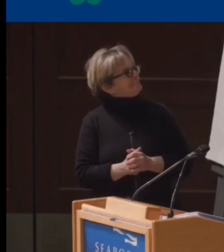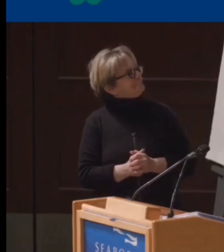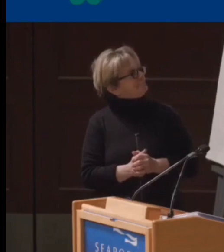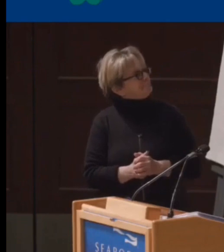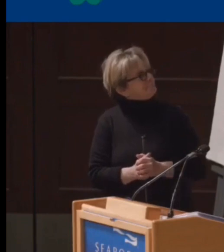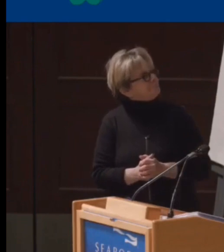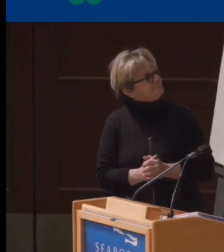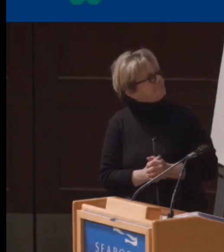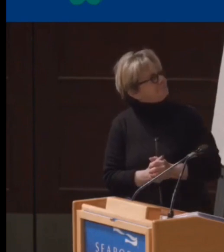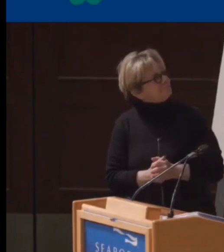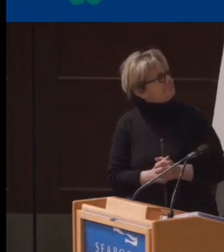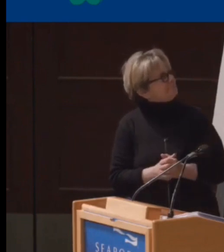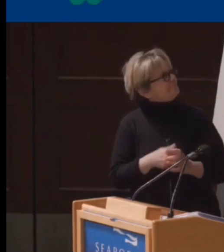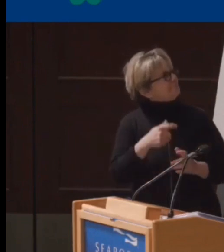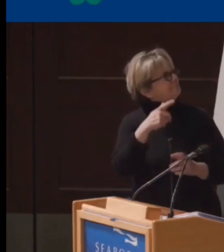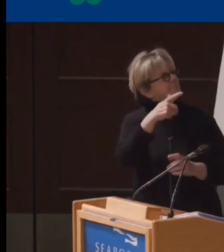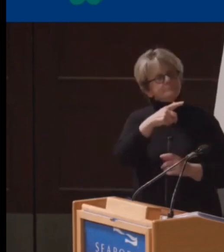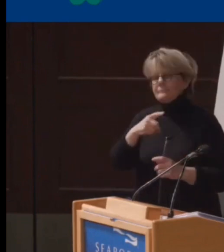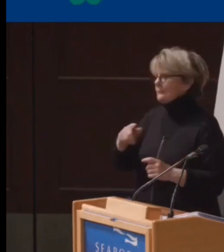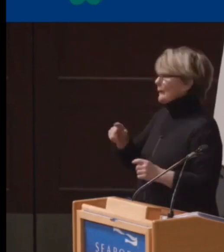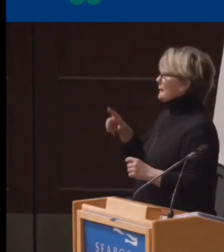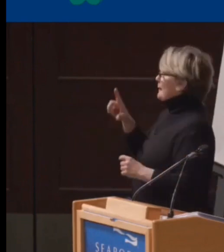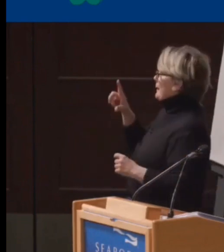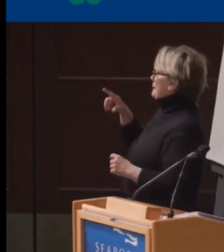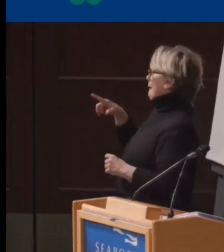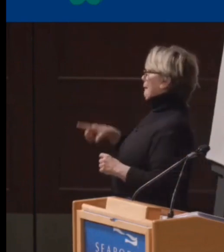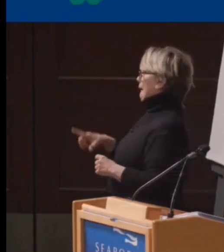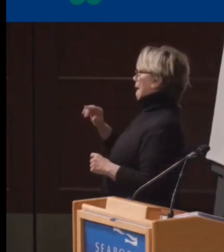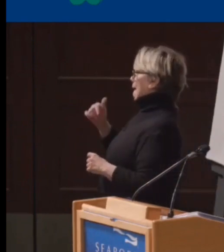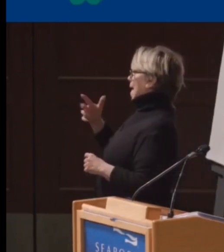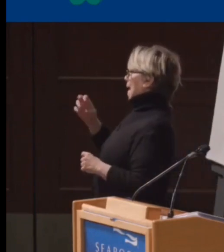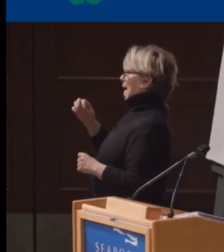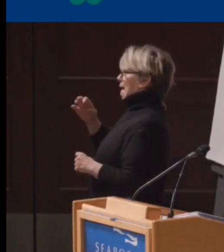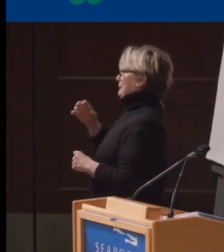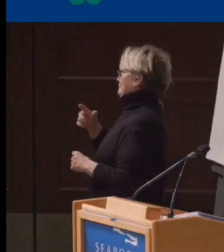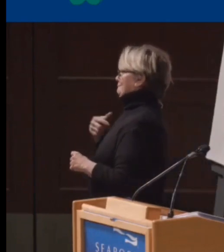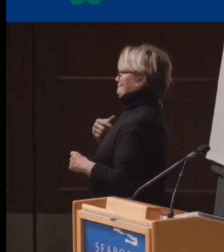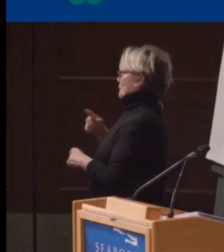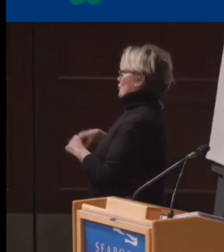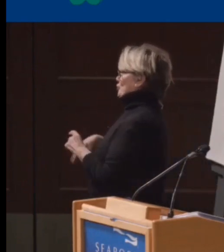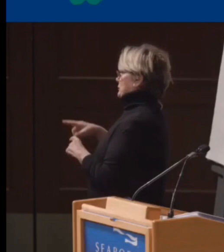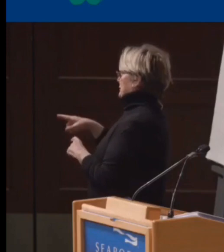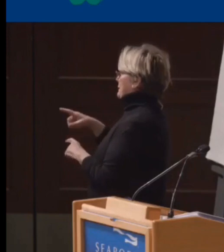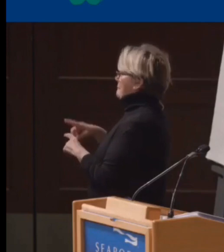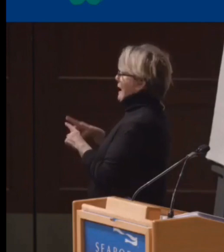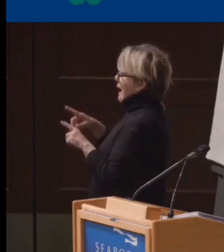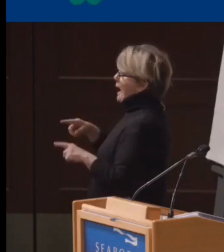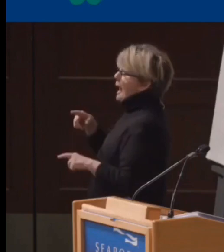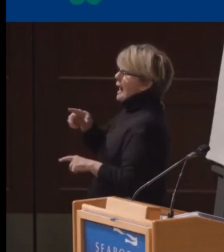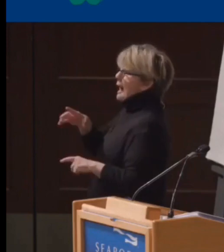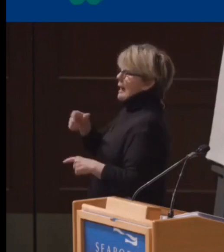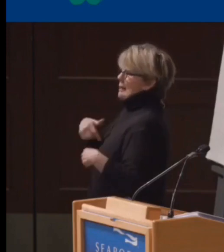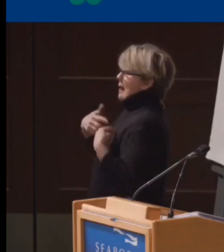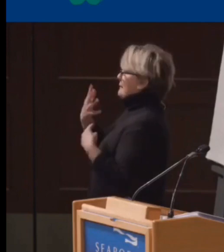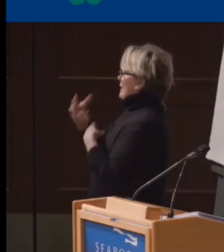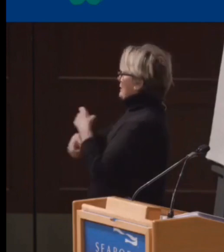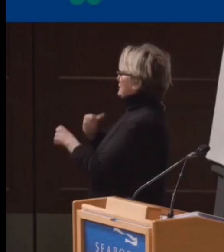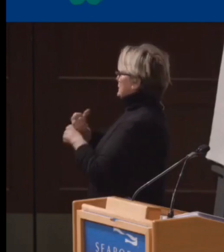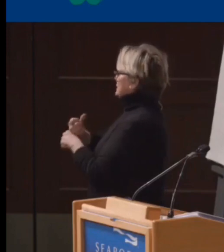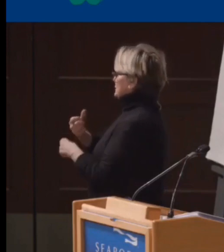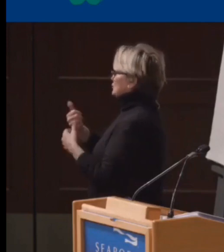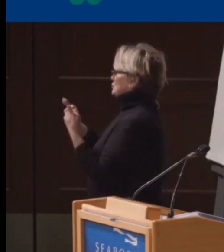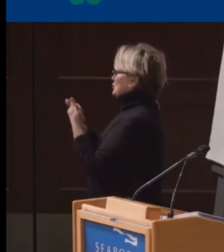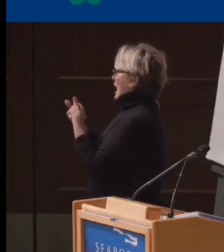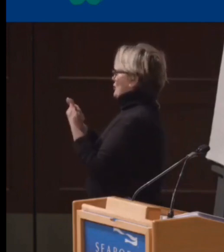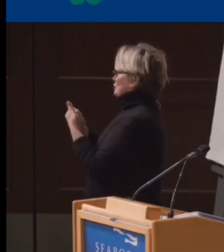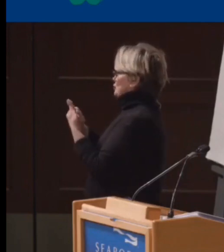While I was not skilled enough to play in Little League with my peers, I played in a Challenger League baseball league for the last 5 years.